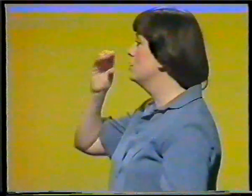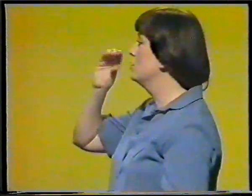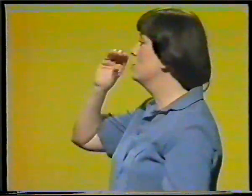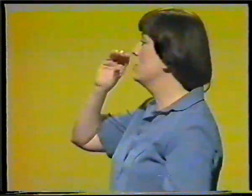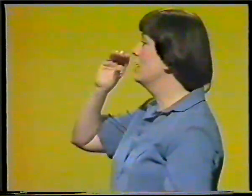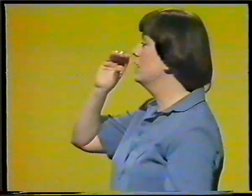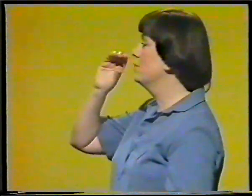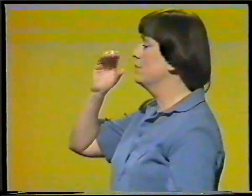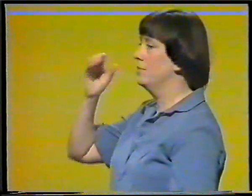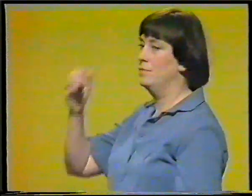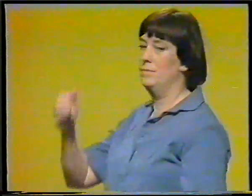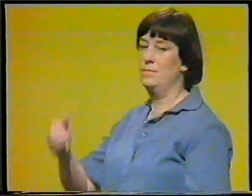To drink.